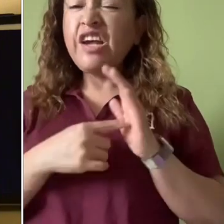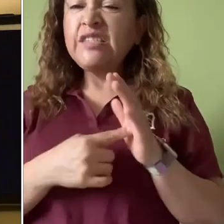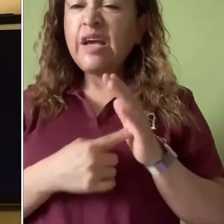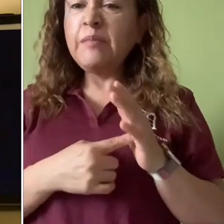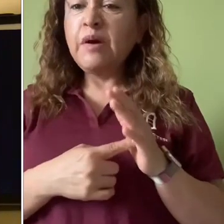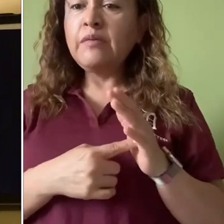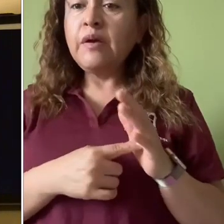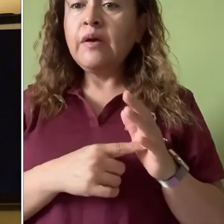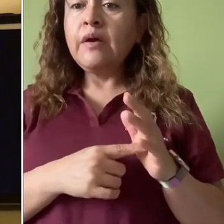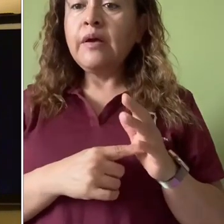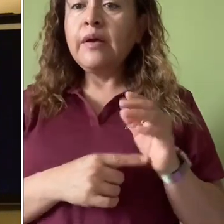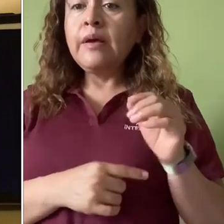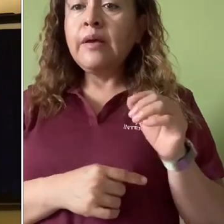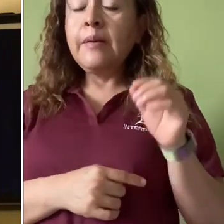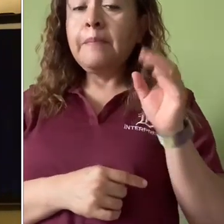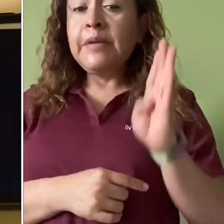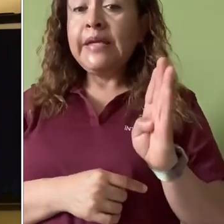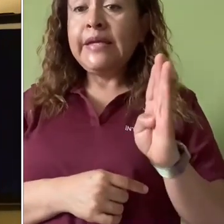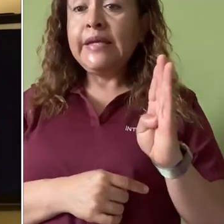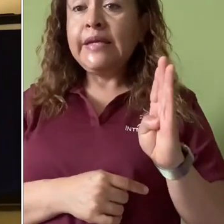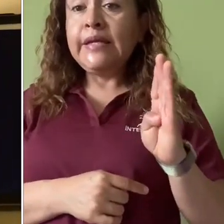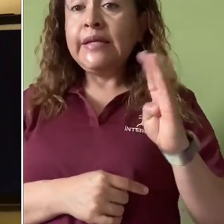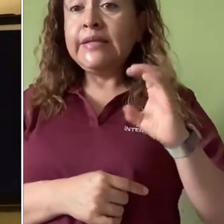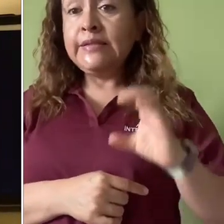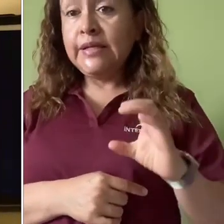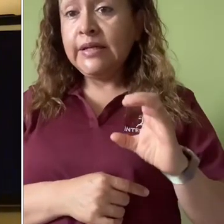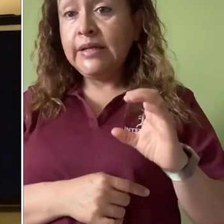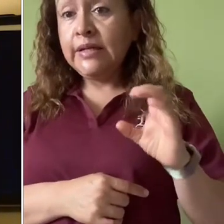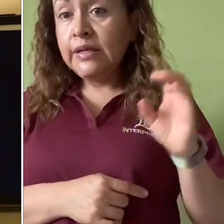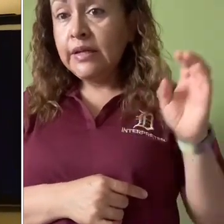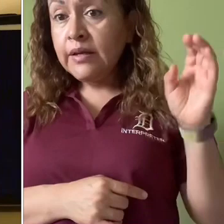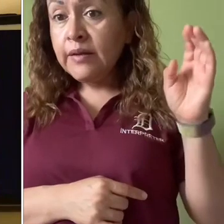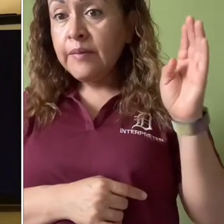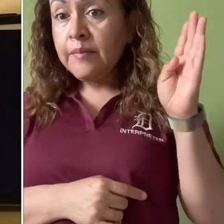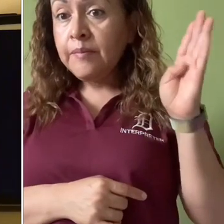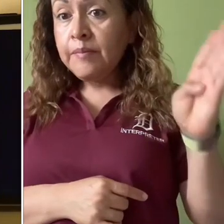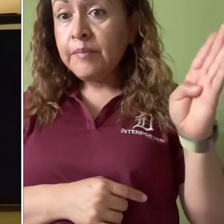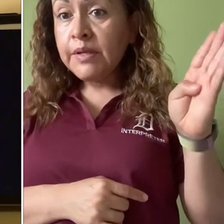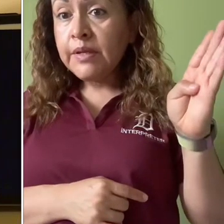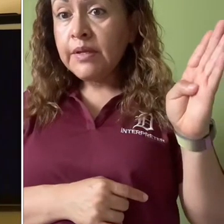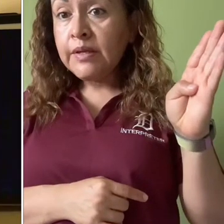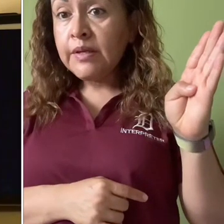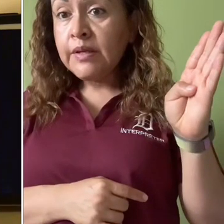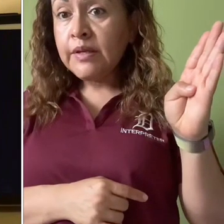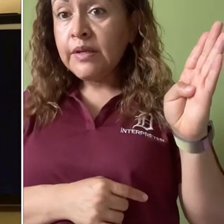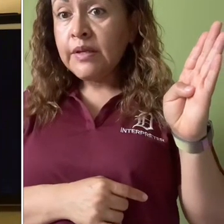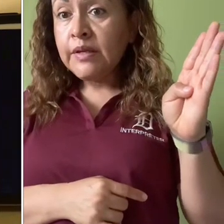corresponding side, so the ratio, for example, the corresponding side for BC